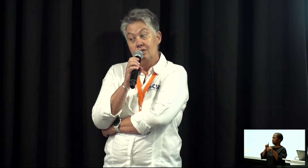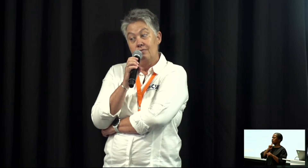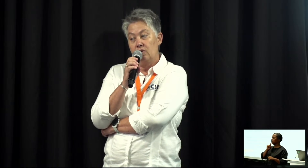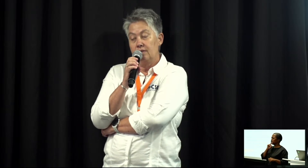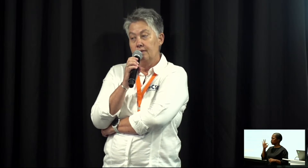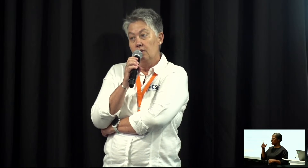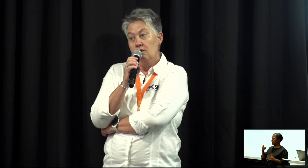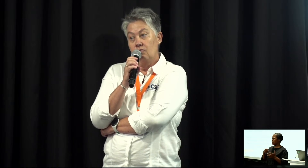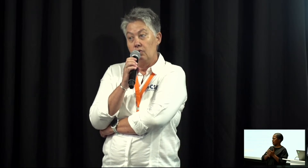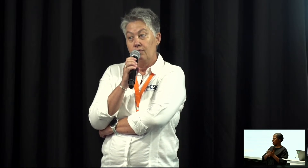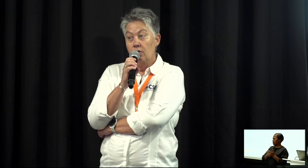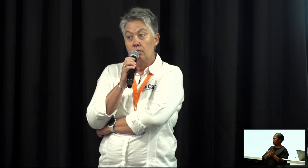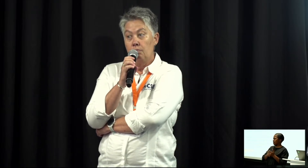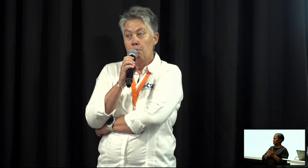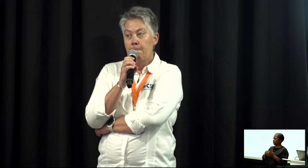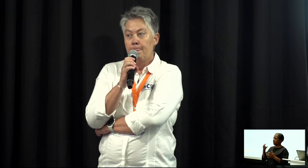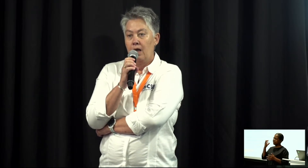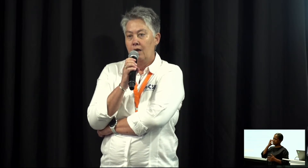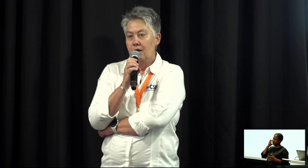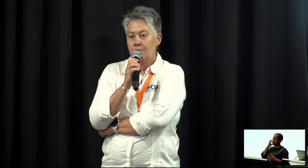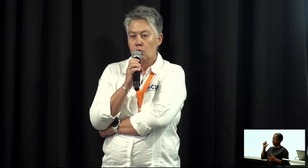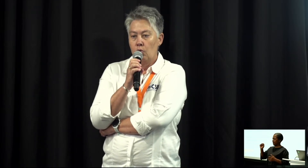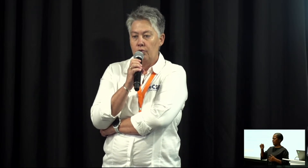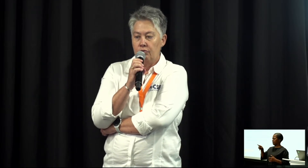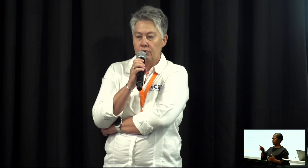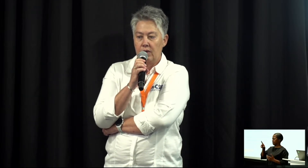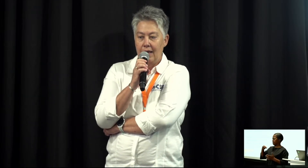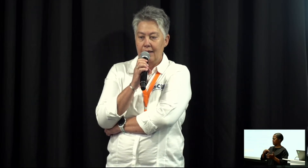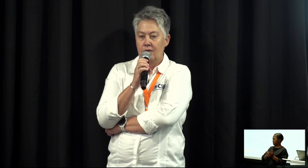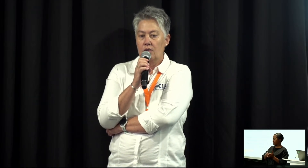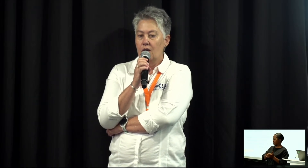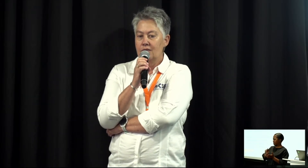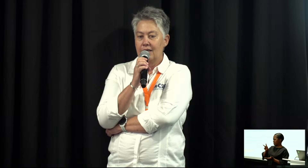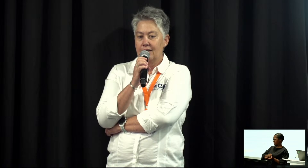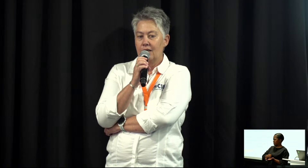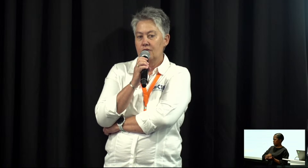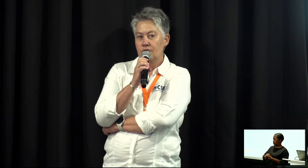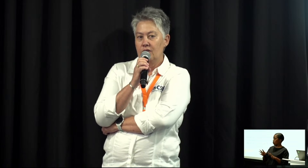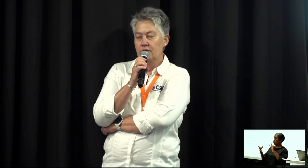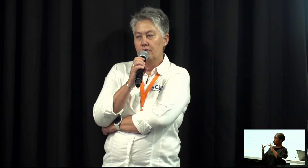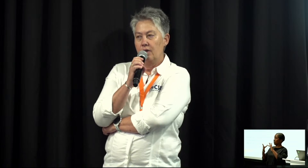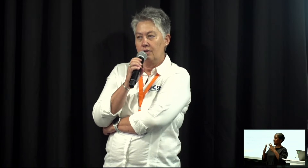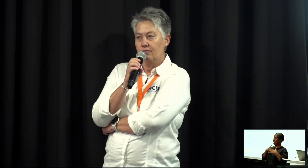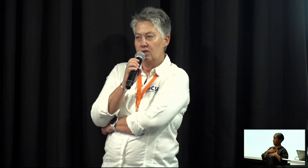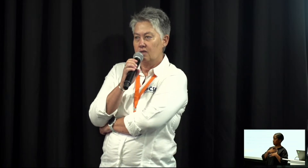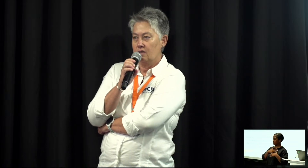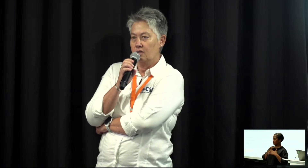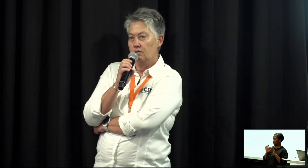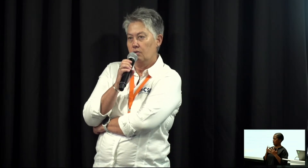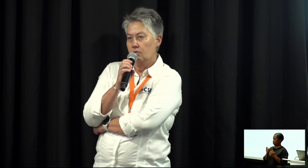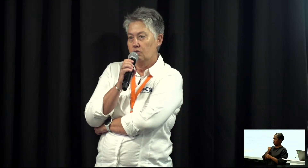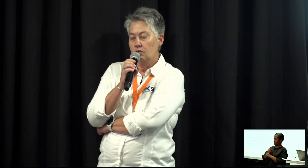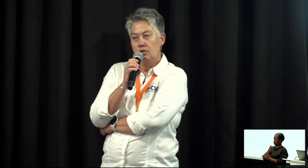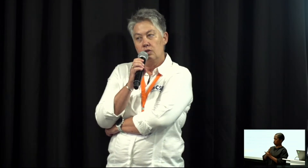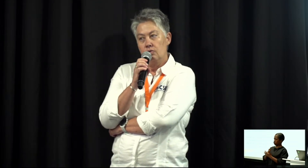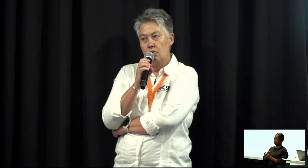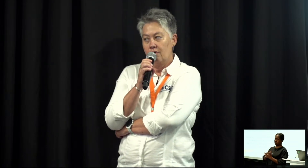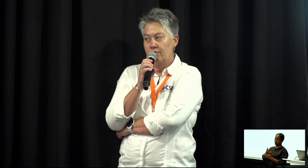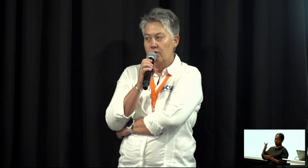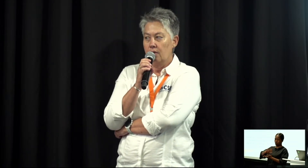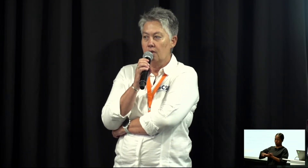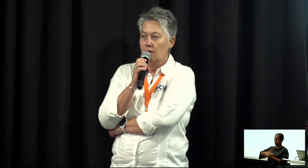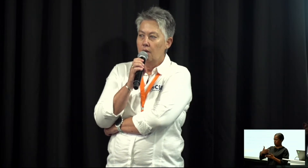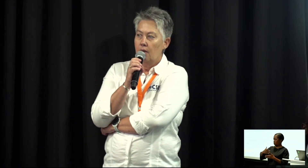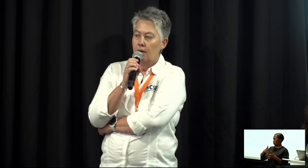can purchase a voice for your phone, or you can contact us to integrate the voices into your solution